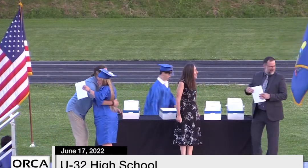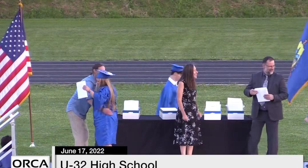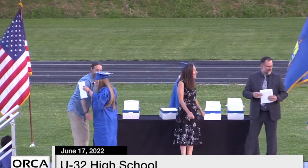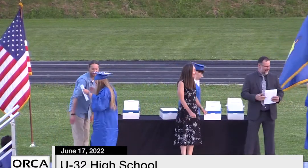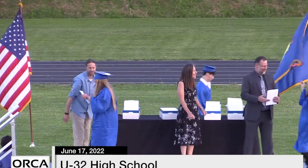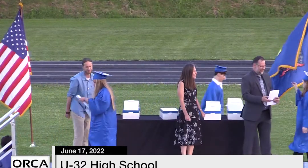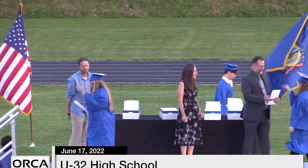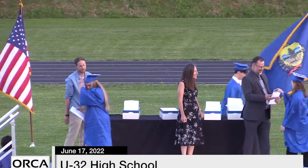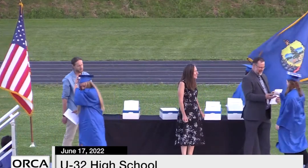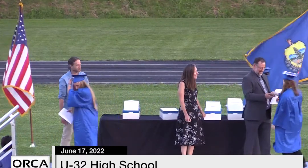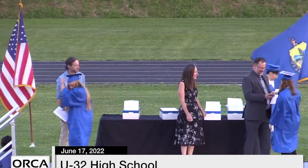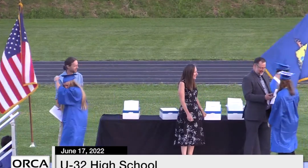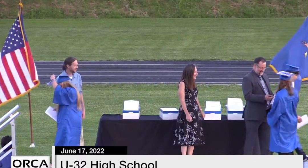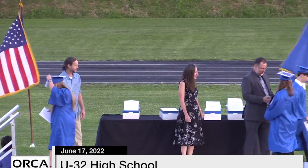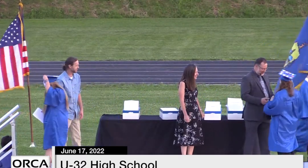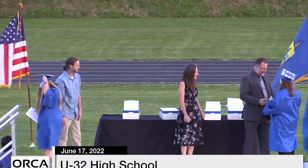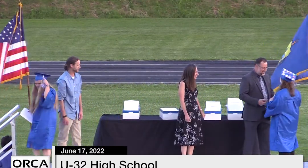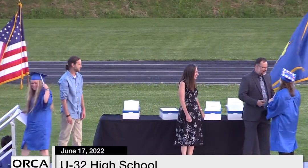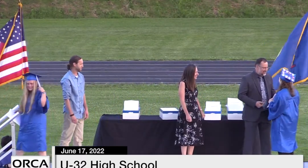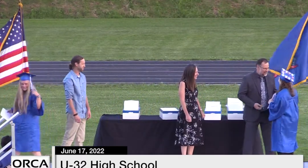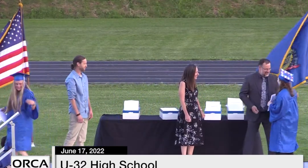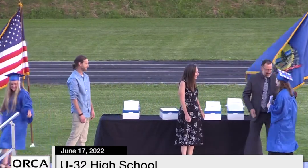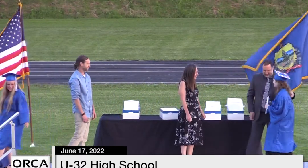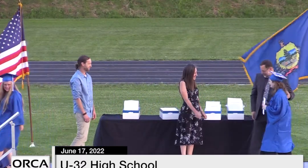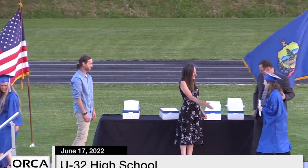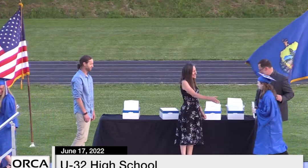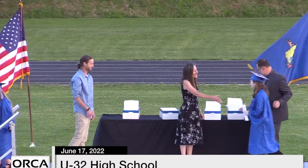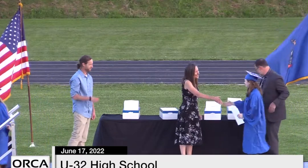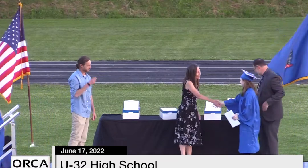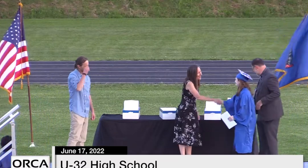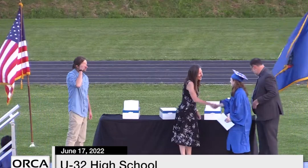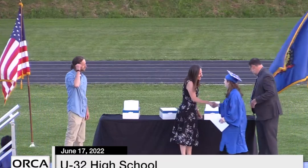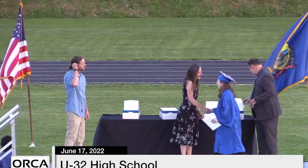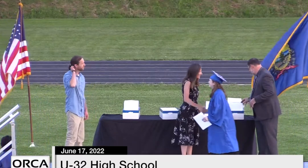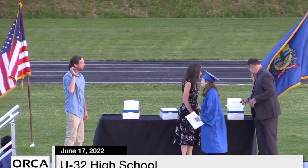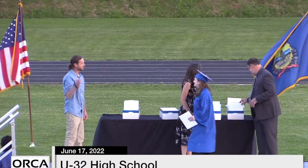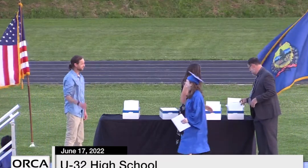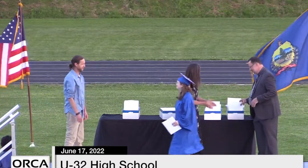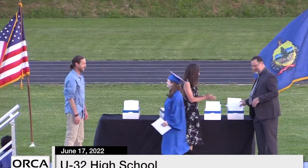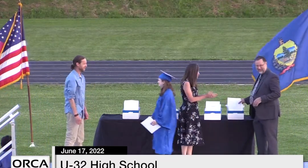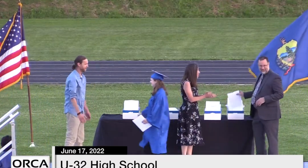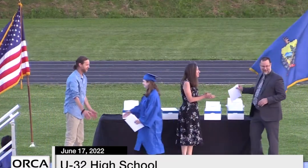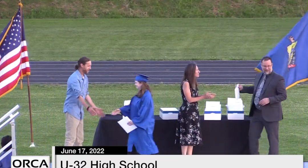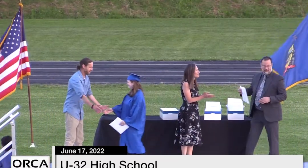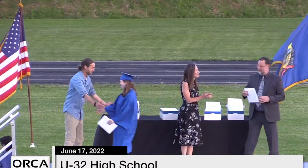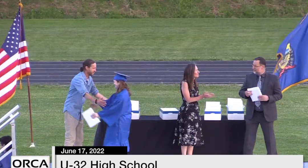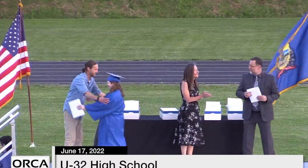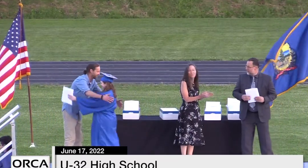John Allen Meckelson, joined by a U32 paraeducator, Lori Meckelson.